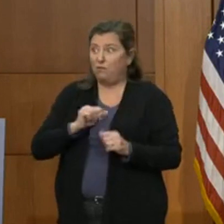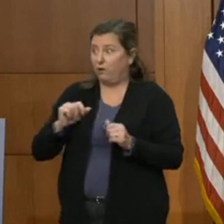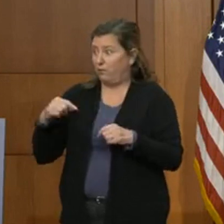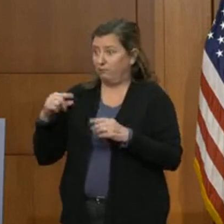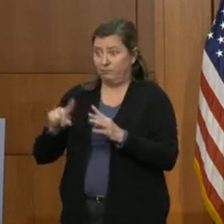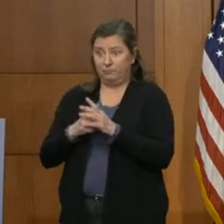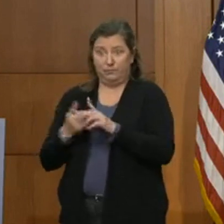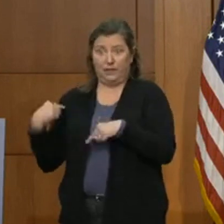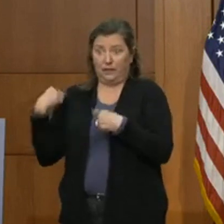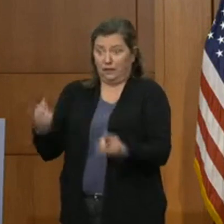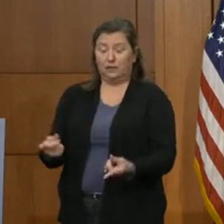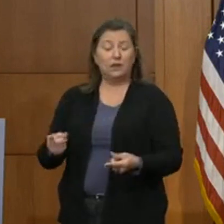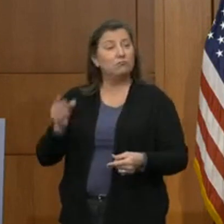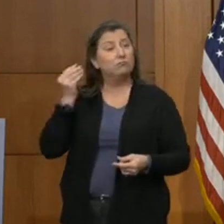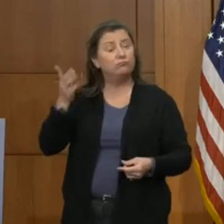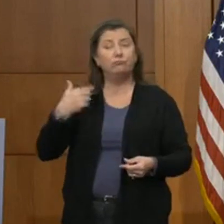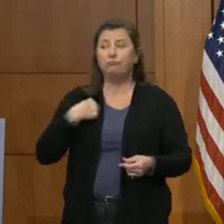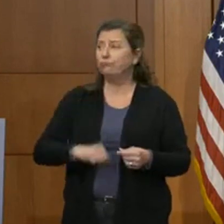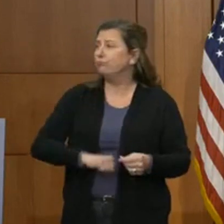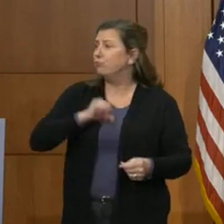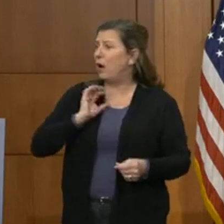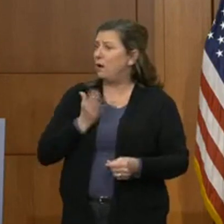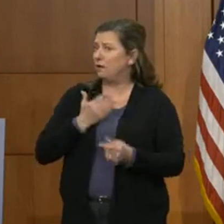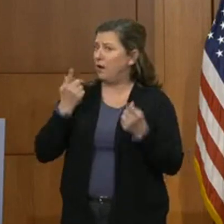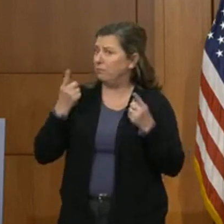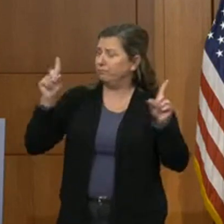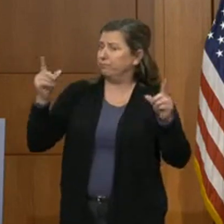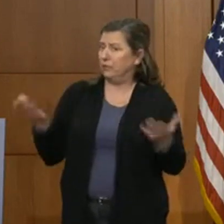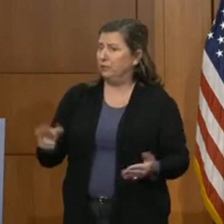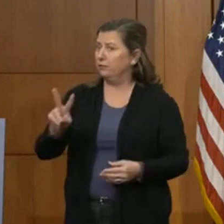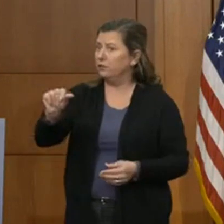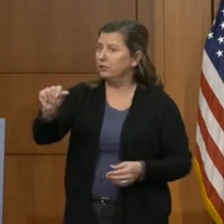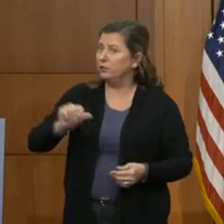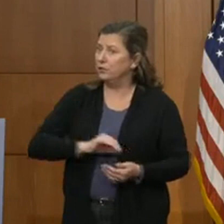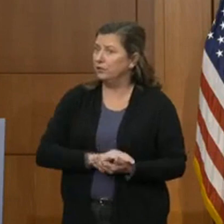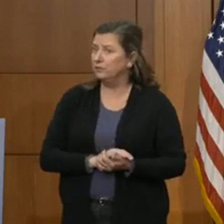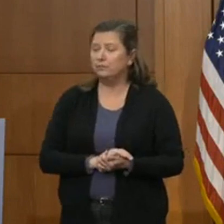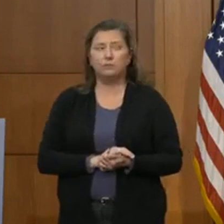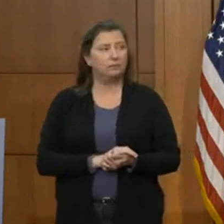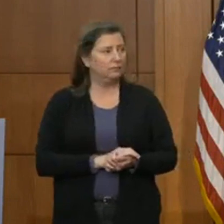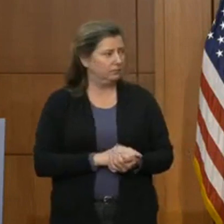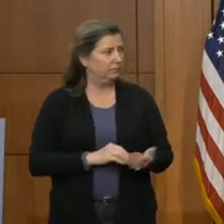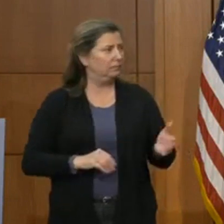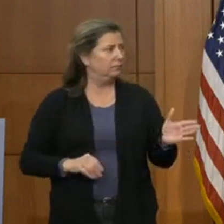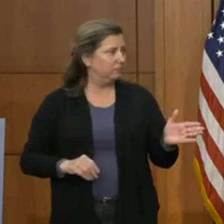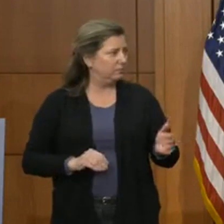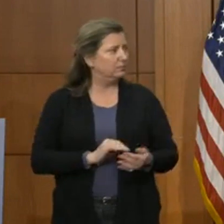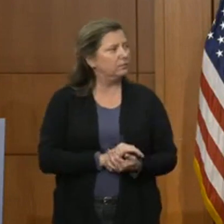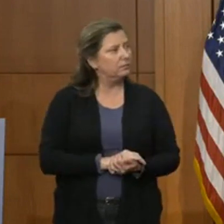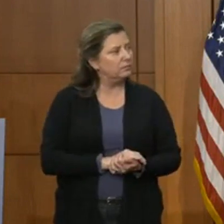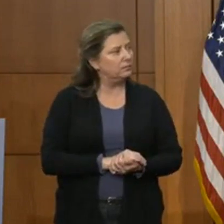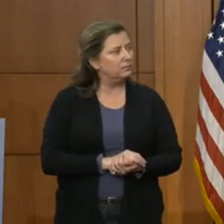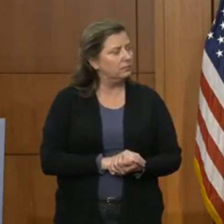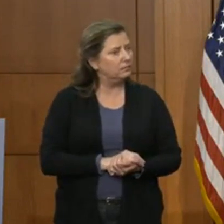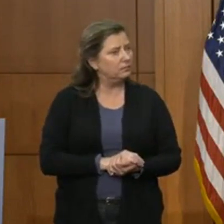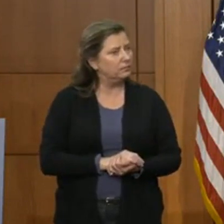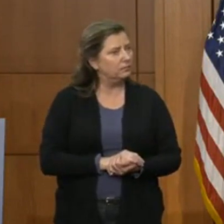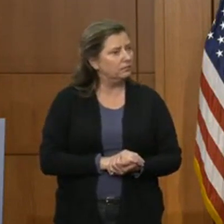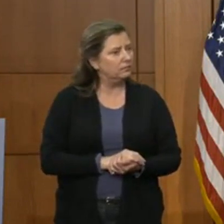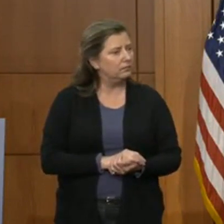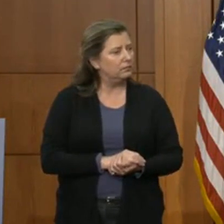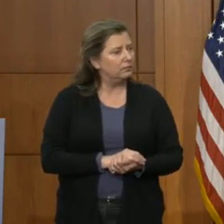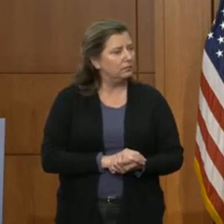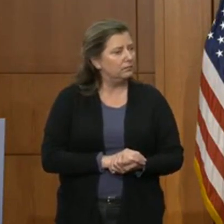And again, I couldn't be prouder of what we've been able to accomplish in Virginia. Governor, the House State Republicans sent out a